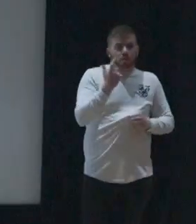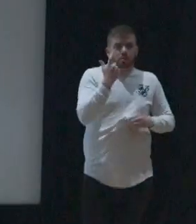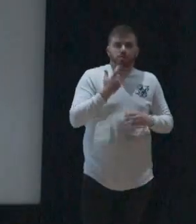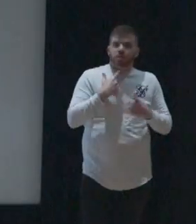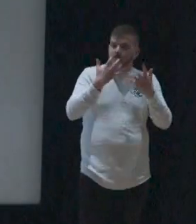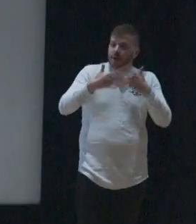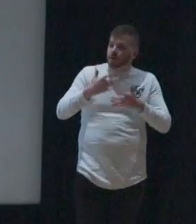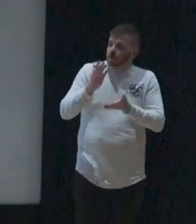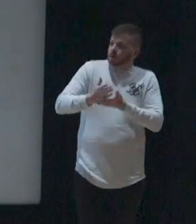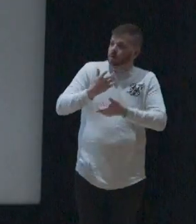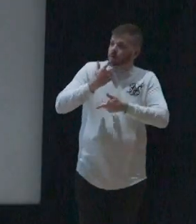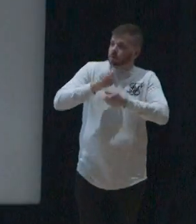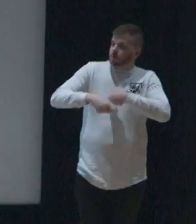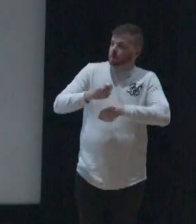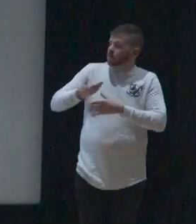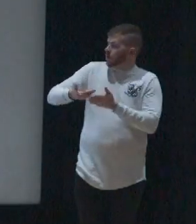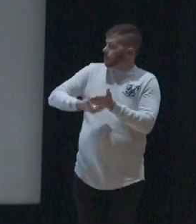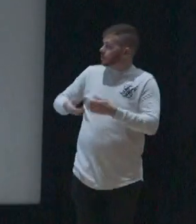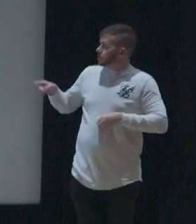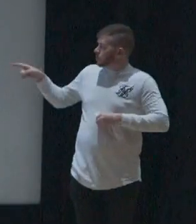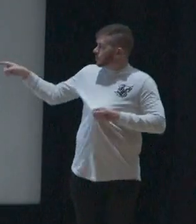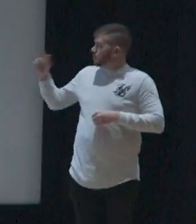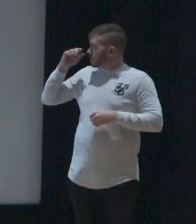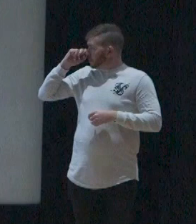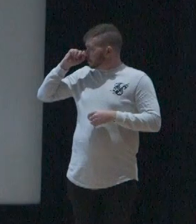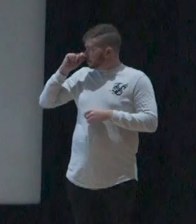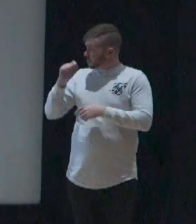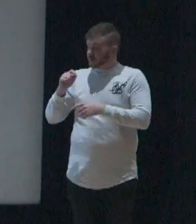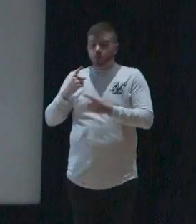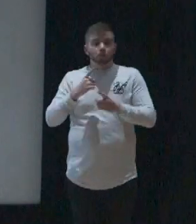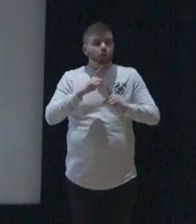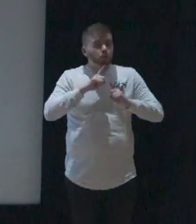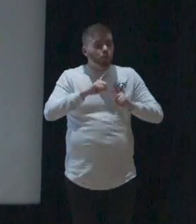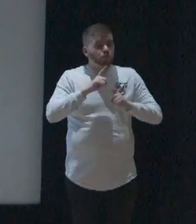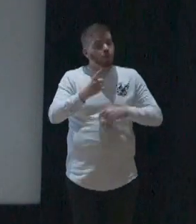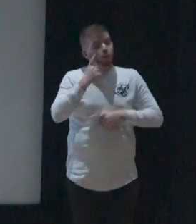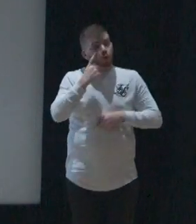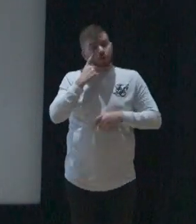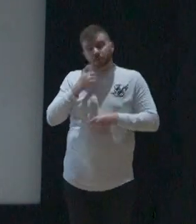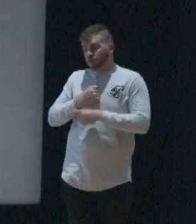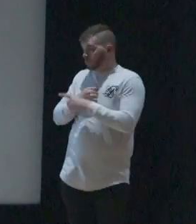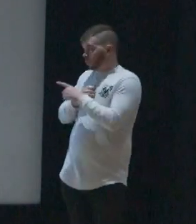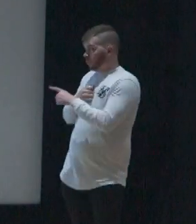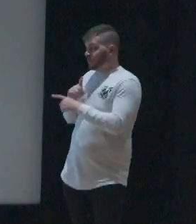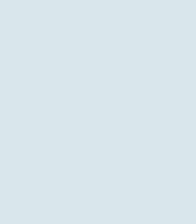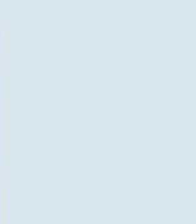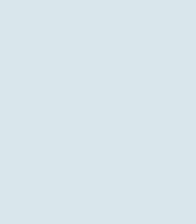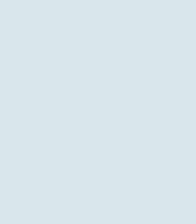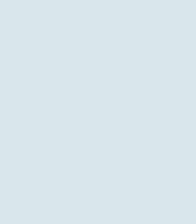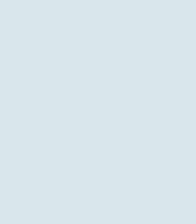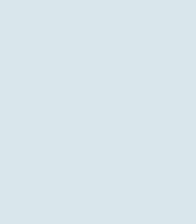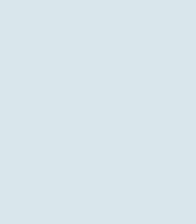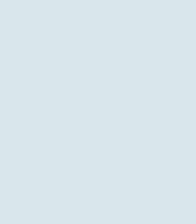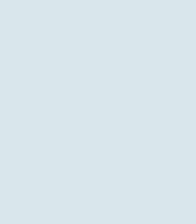large cards. We tried it out. This is what the tutorial looks like. And the very first time that we introduced the gravestone card, we